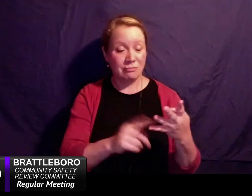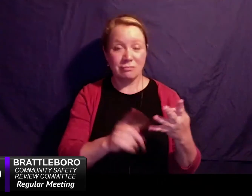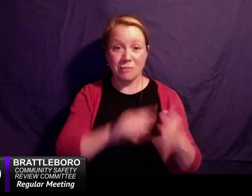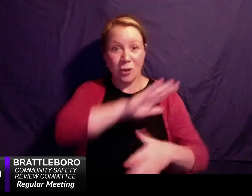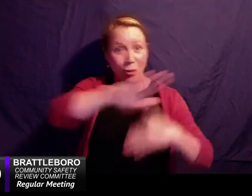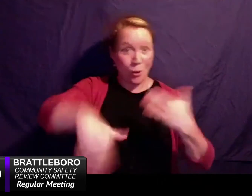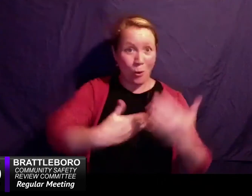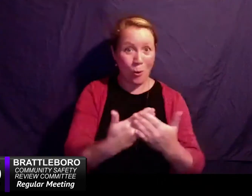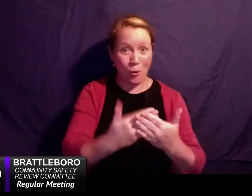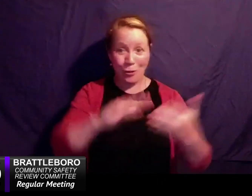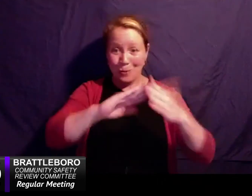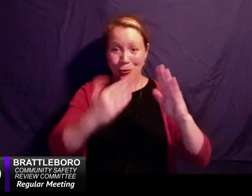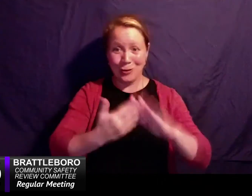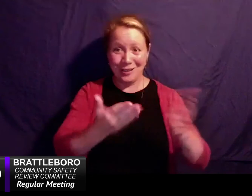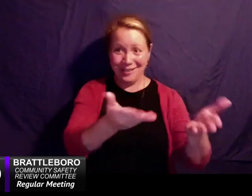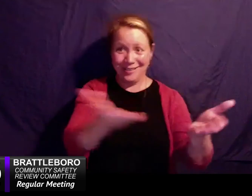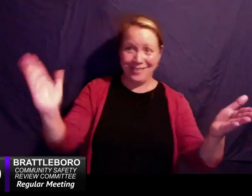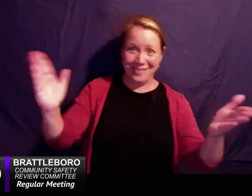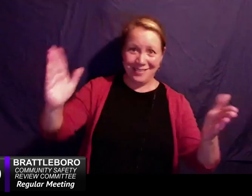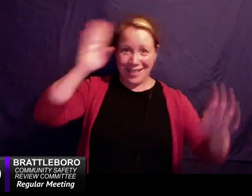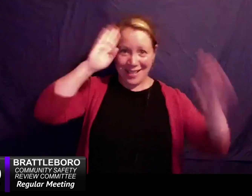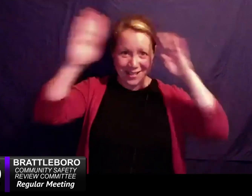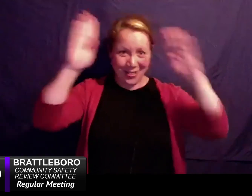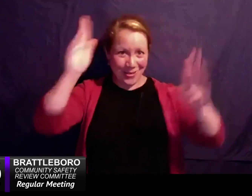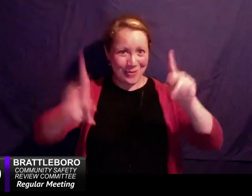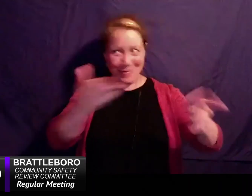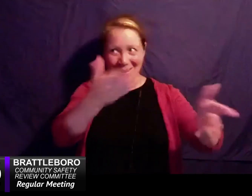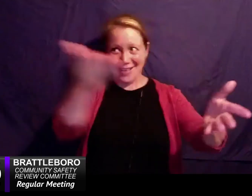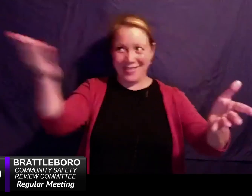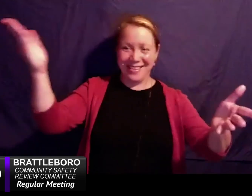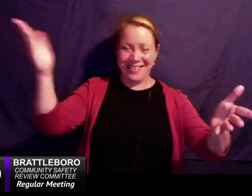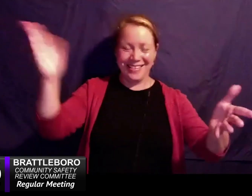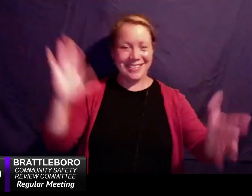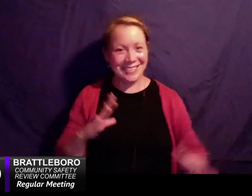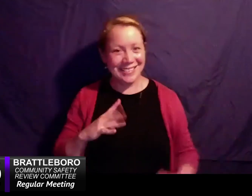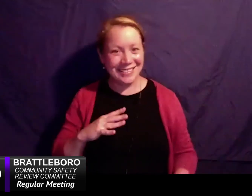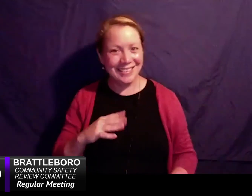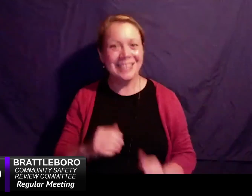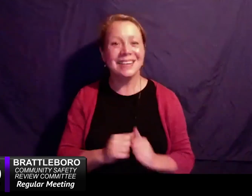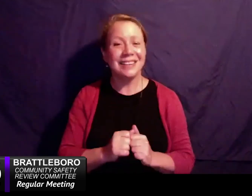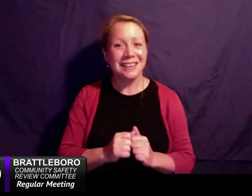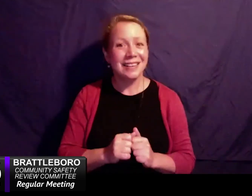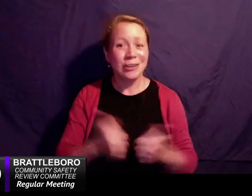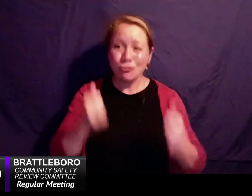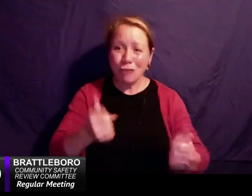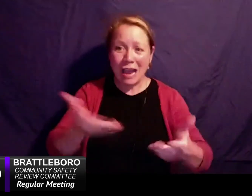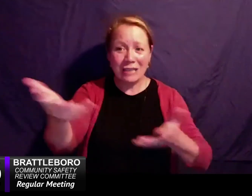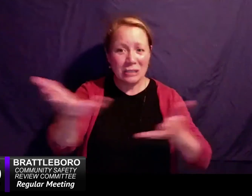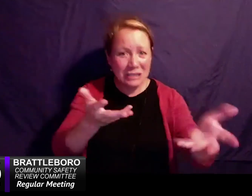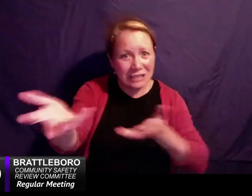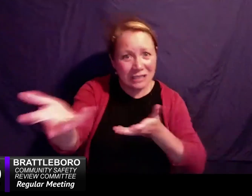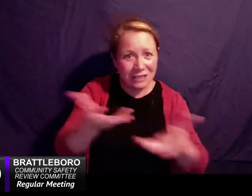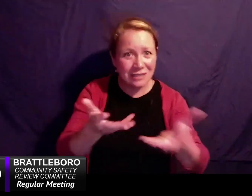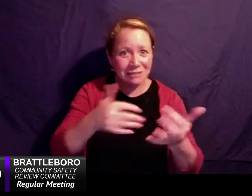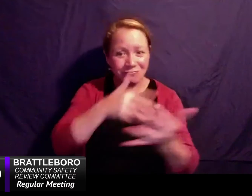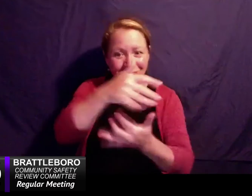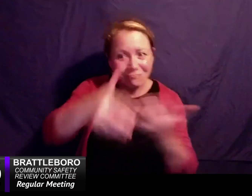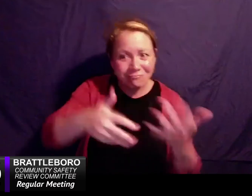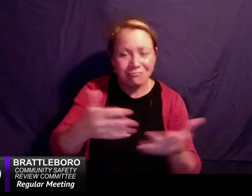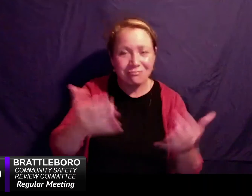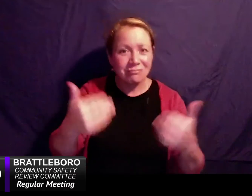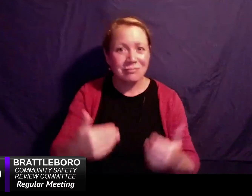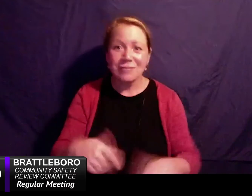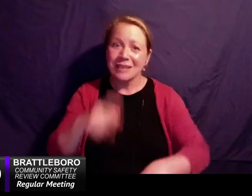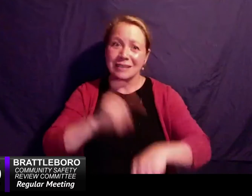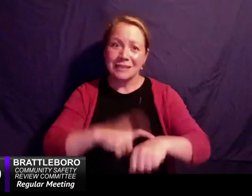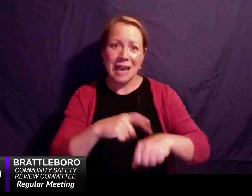everybody, out there, who we're gonna try to engage really broadly. We have a short timeline to do